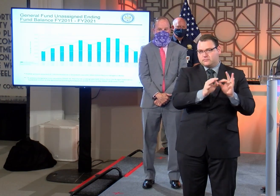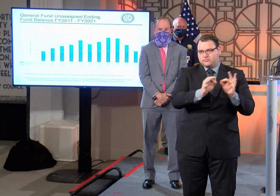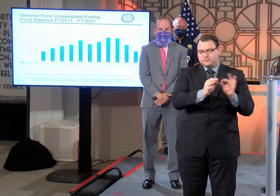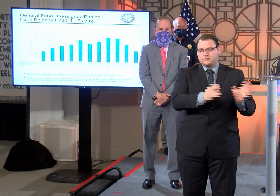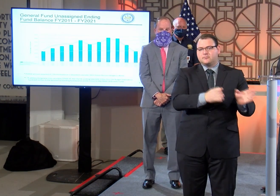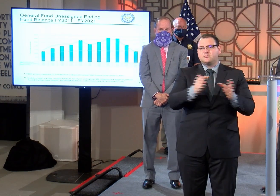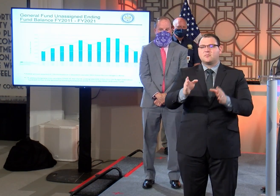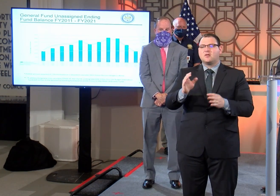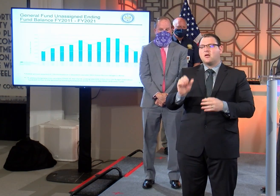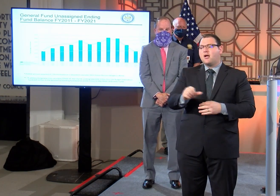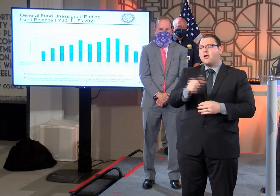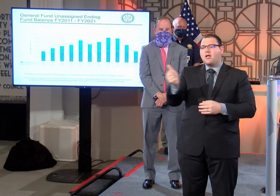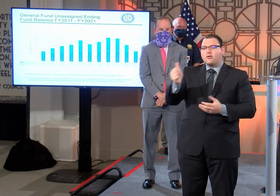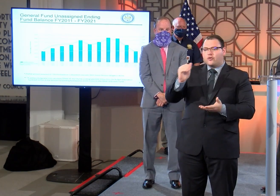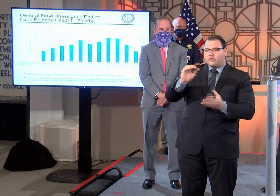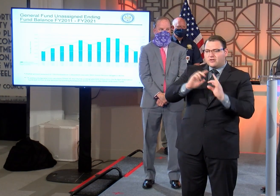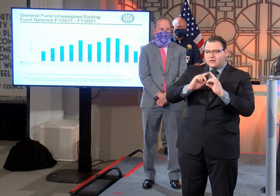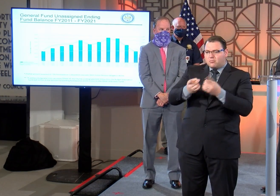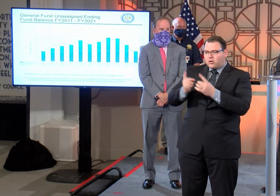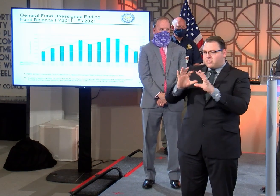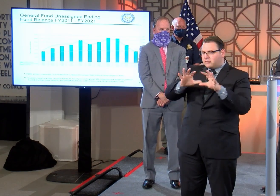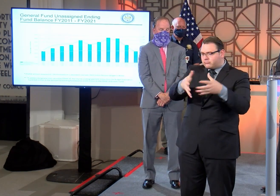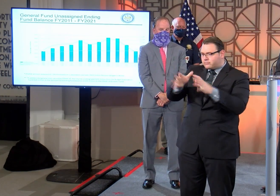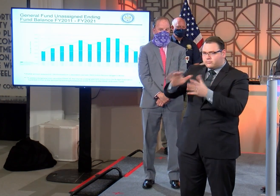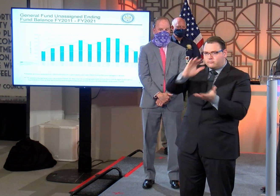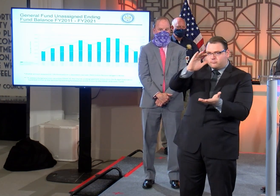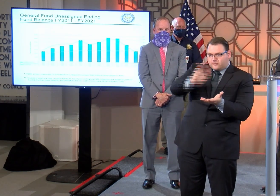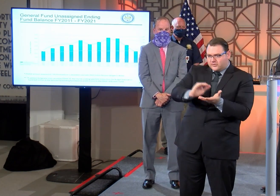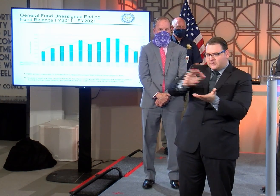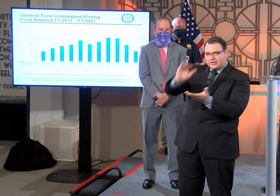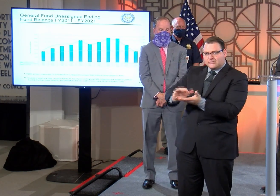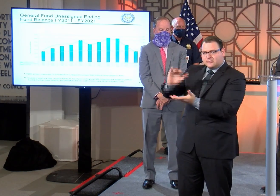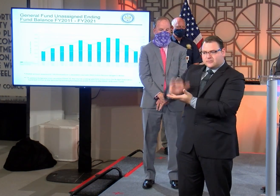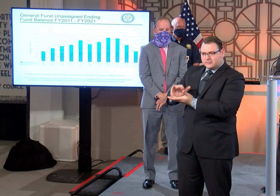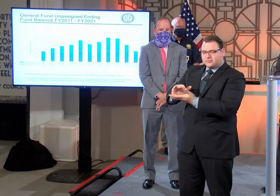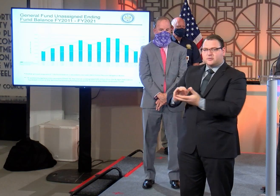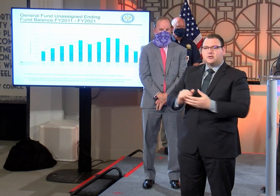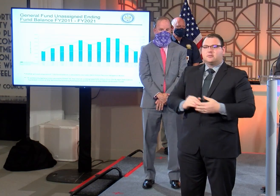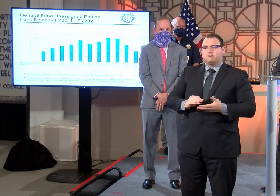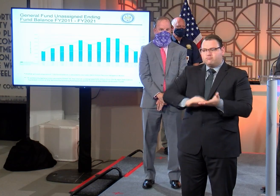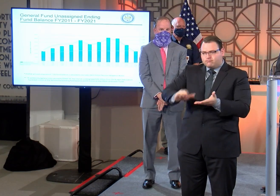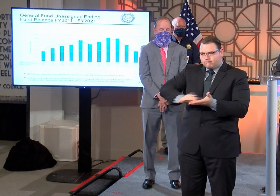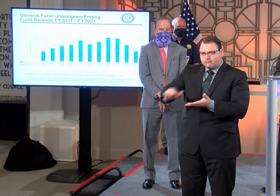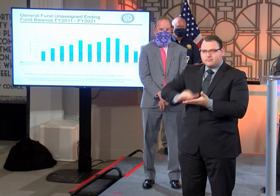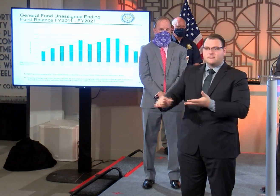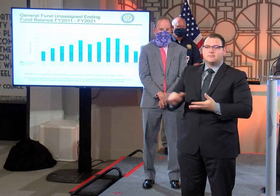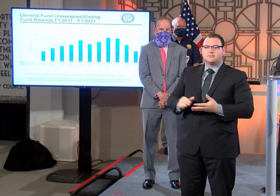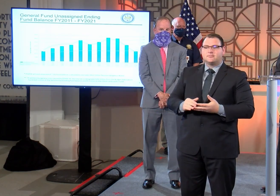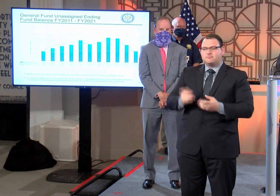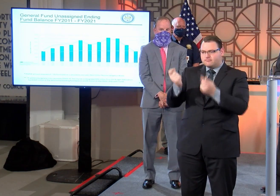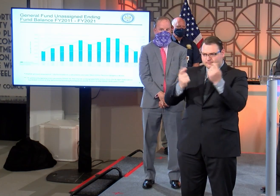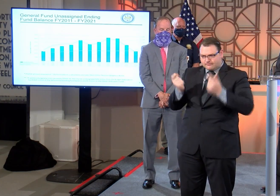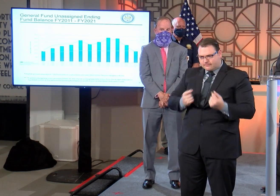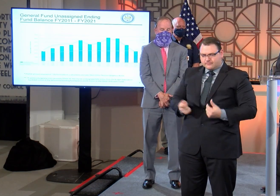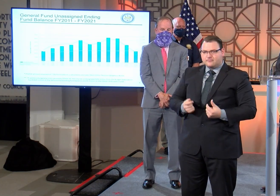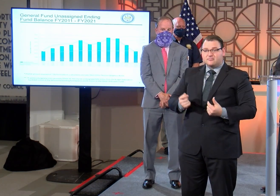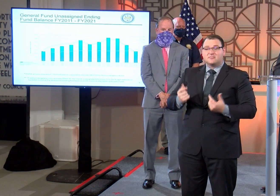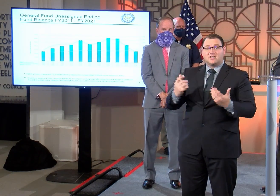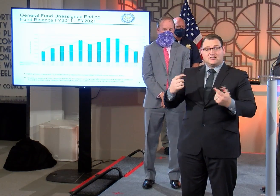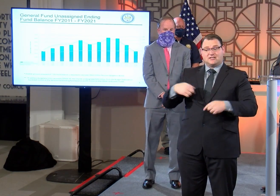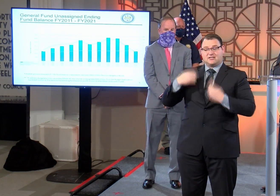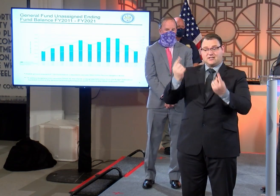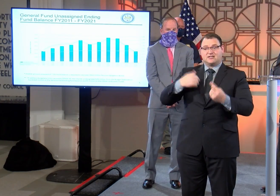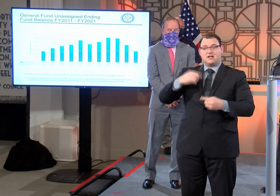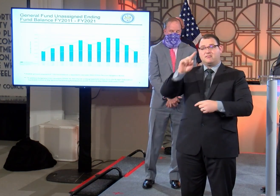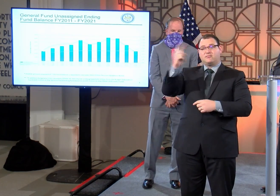then since I have been mayor, what we have done is every single year from July 1st, the beginning of the fiscal year, we have attempted to